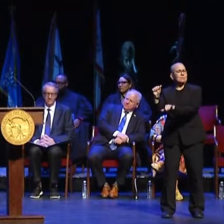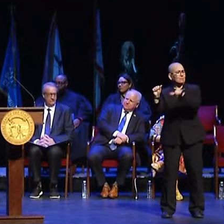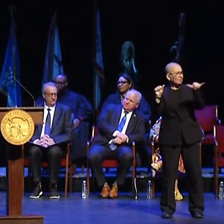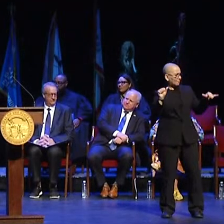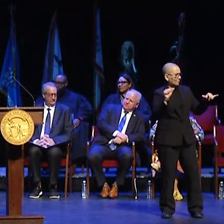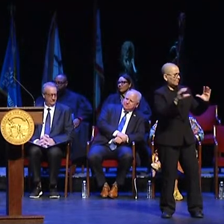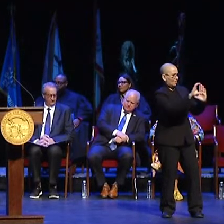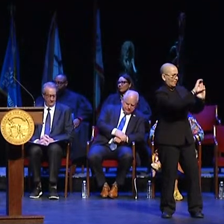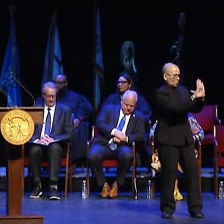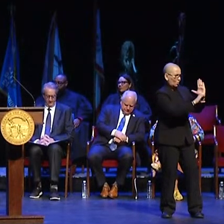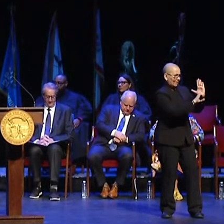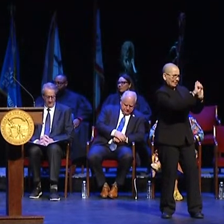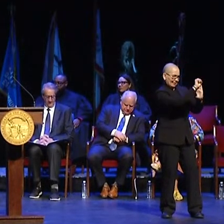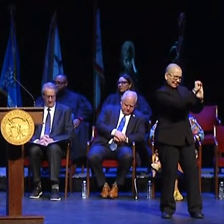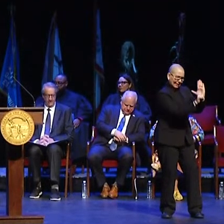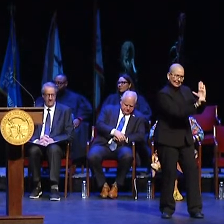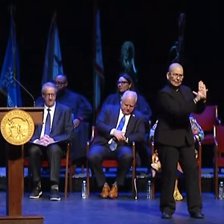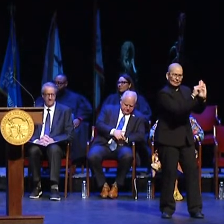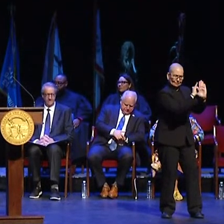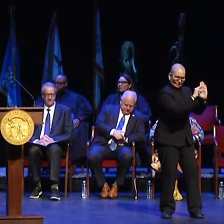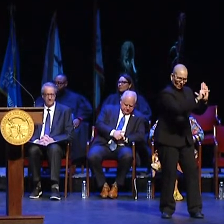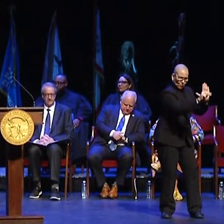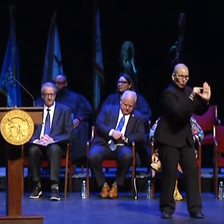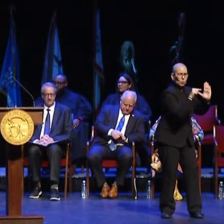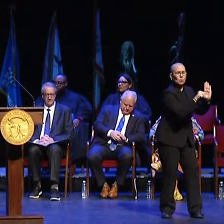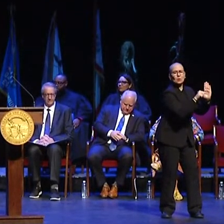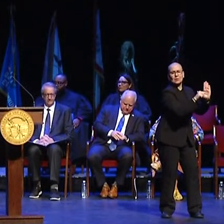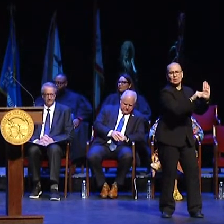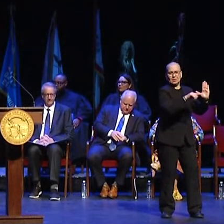and the Constitution of the State of Minnesota,